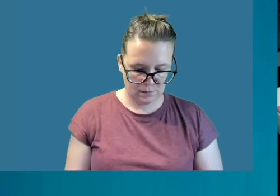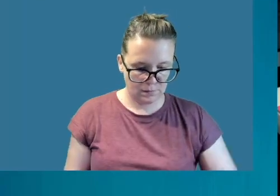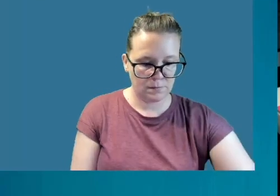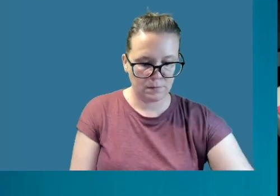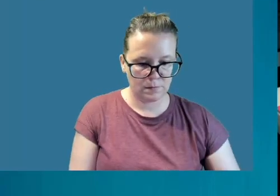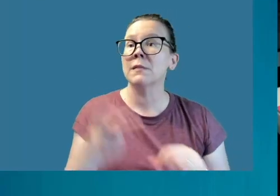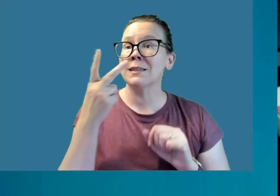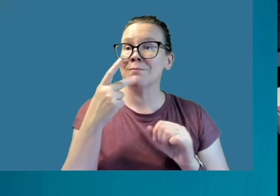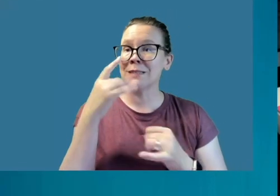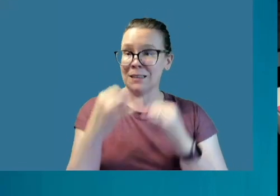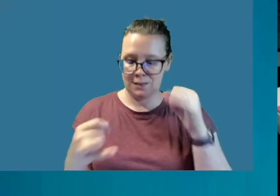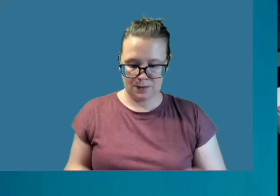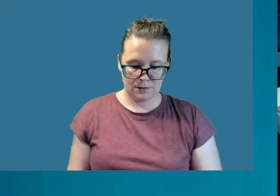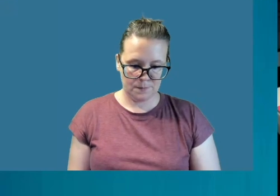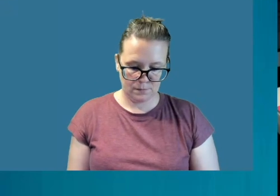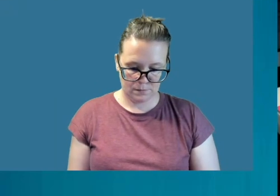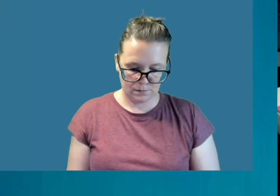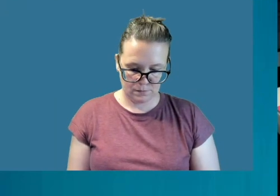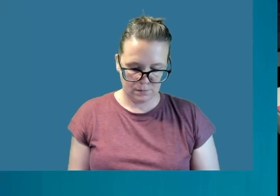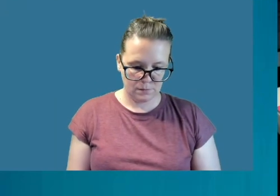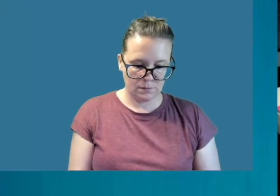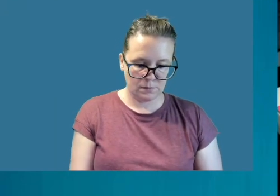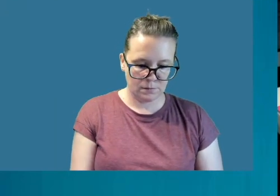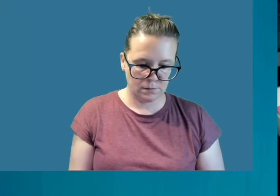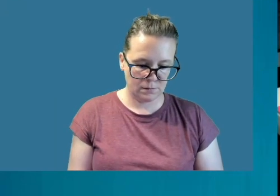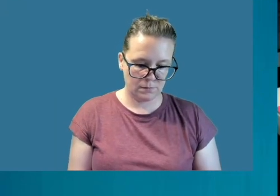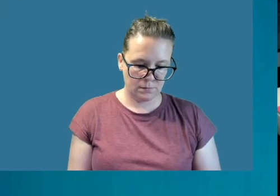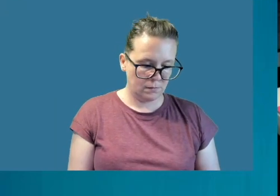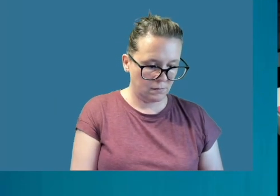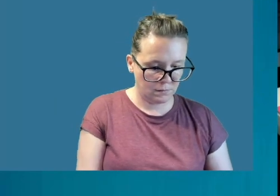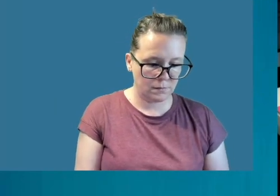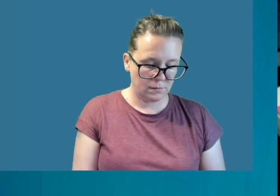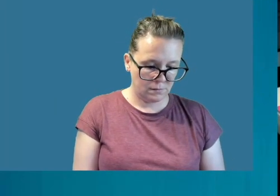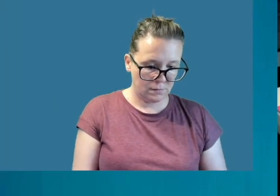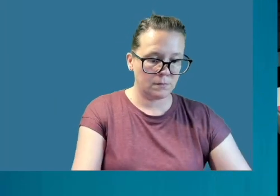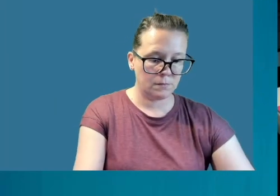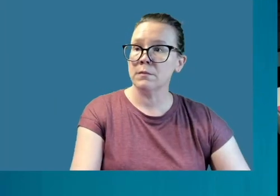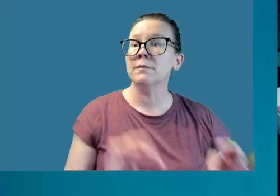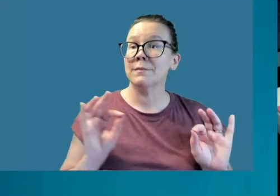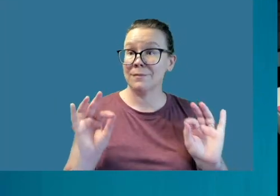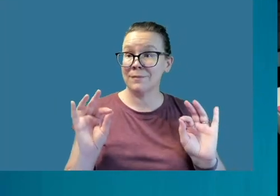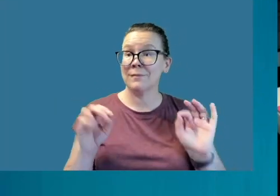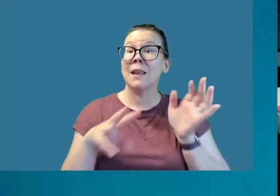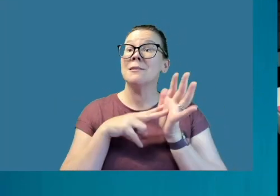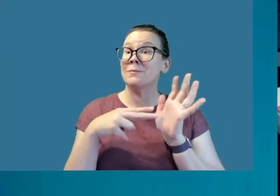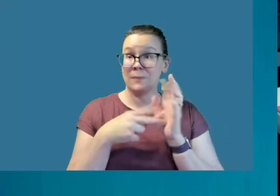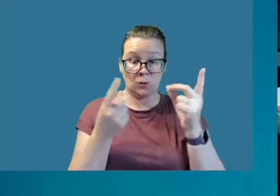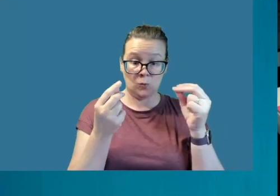Get it set up here. And then the final pieces will be this bright pink.